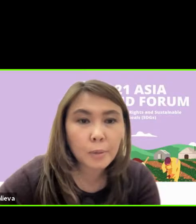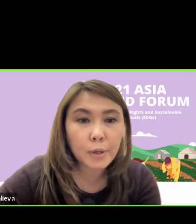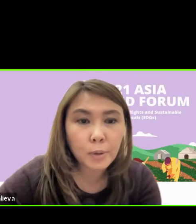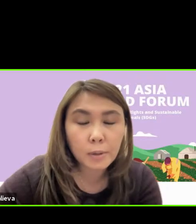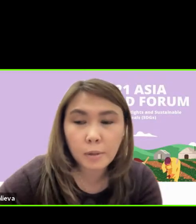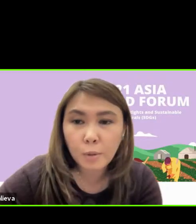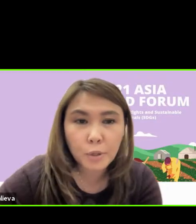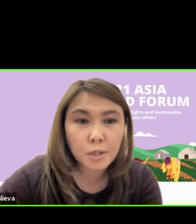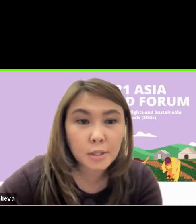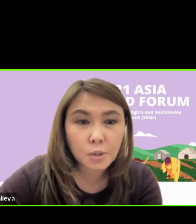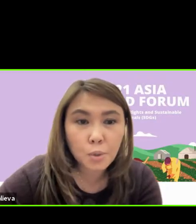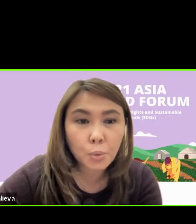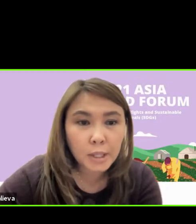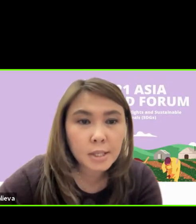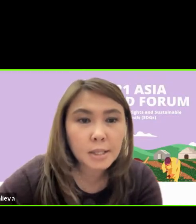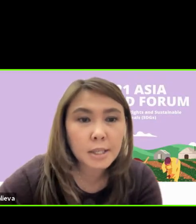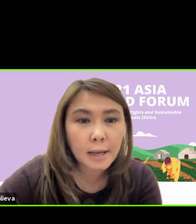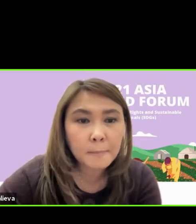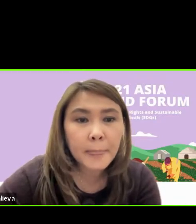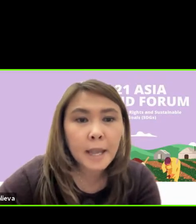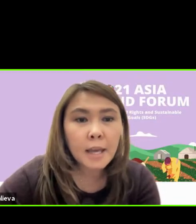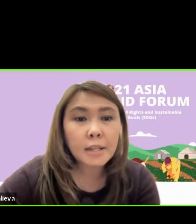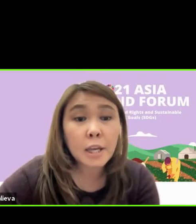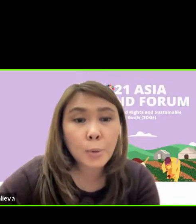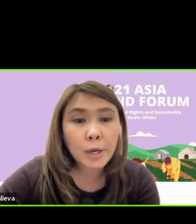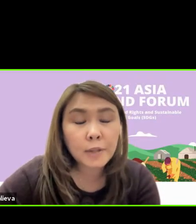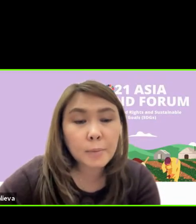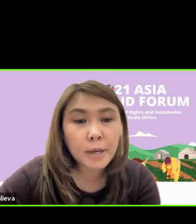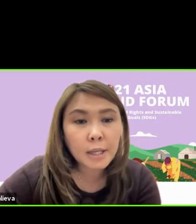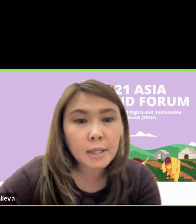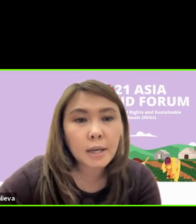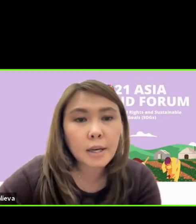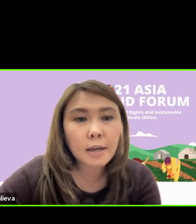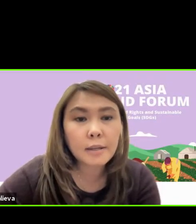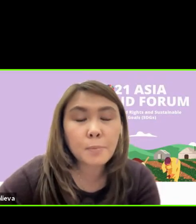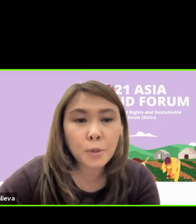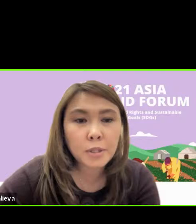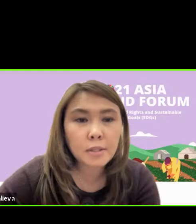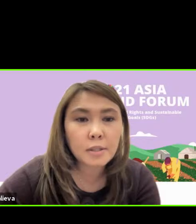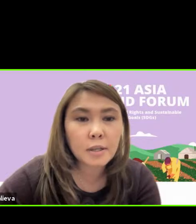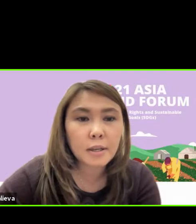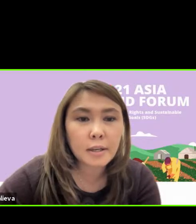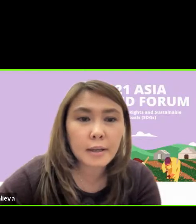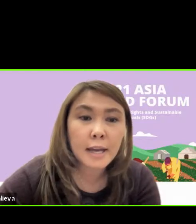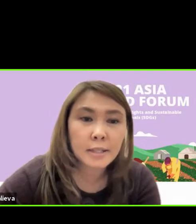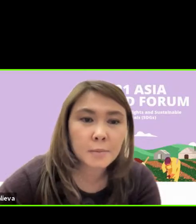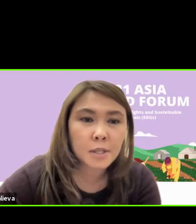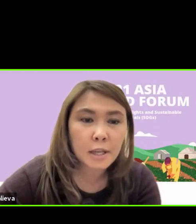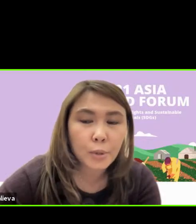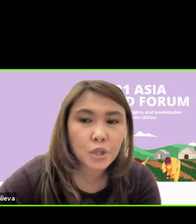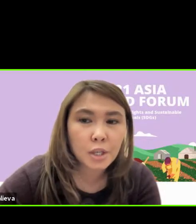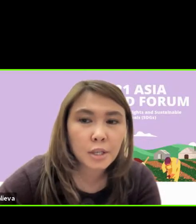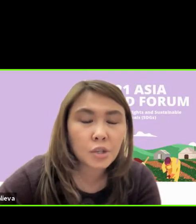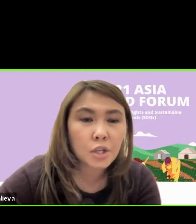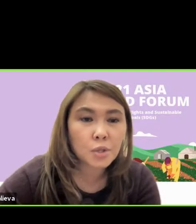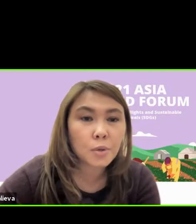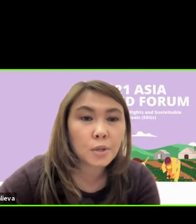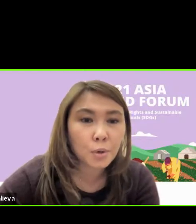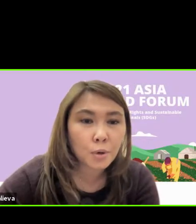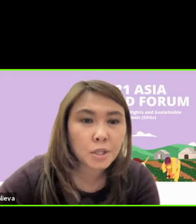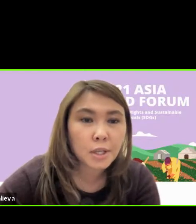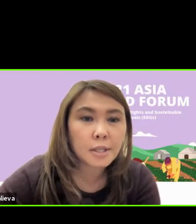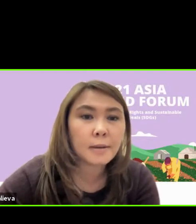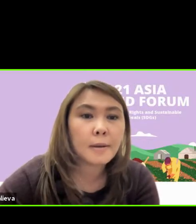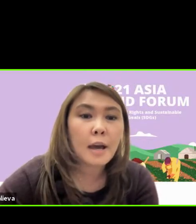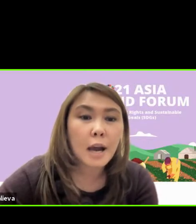year. We will be almost in 2 weeks' time. They're one of the main important items in our agenda, just